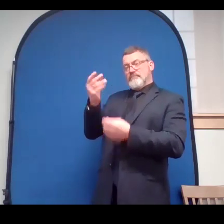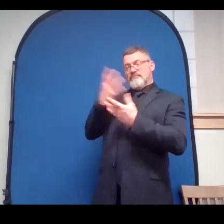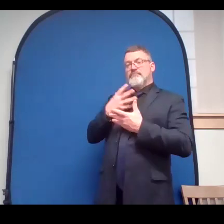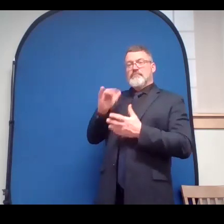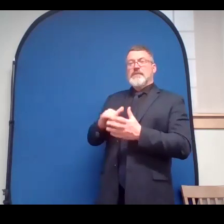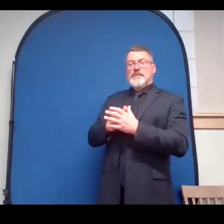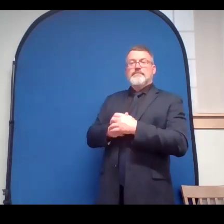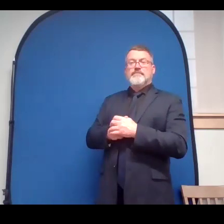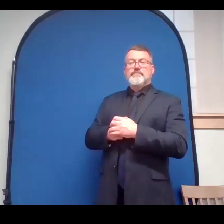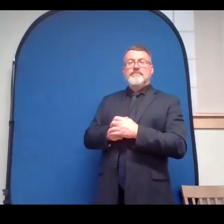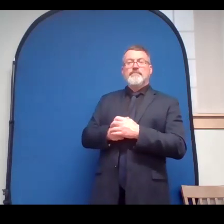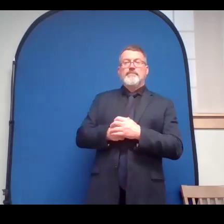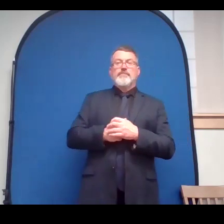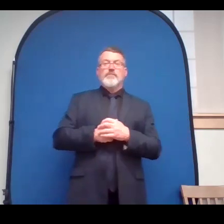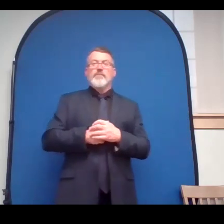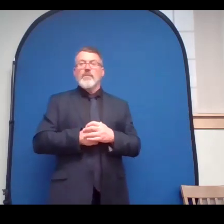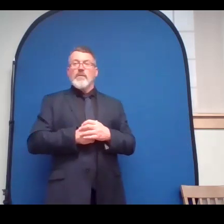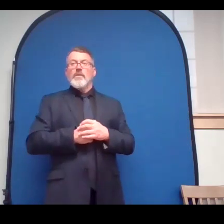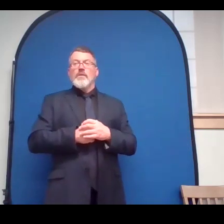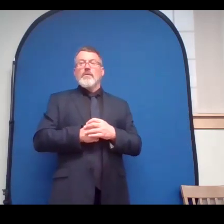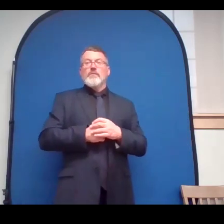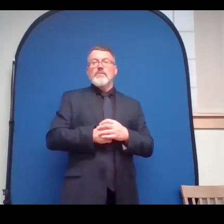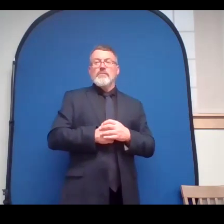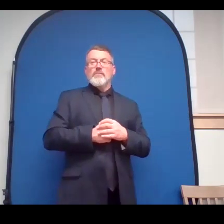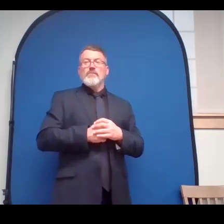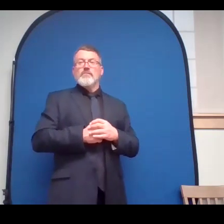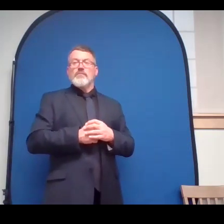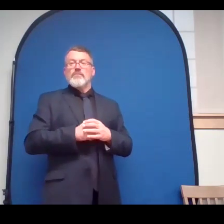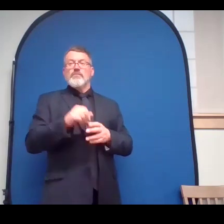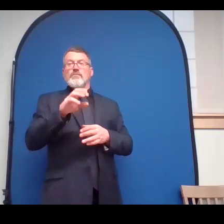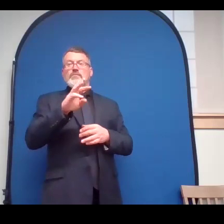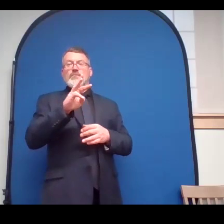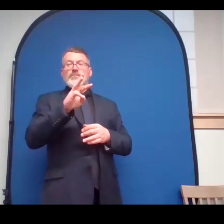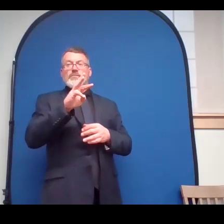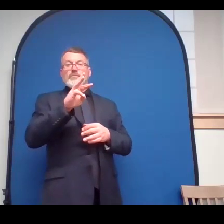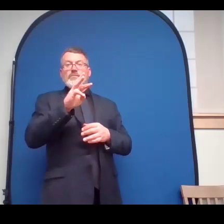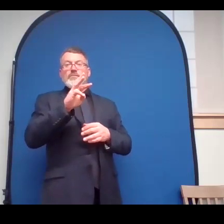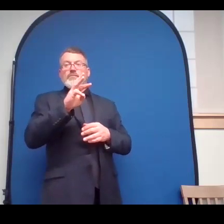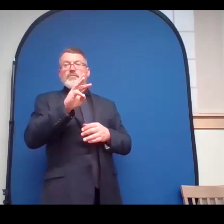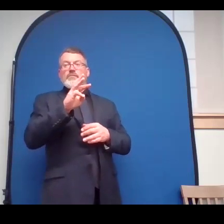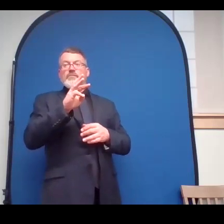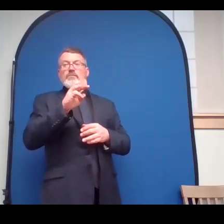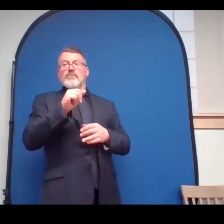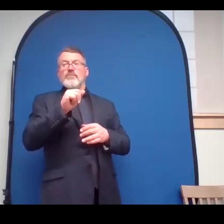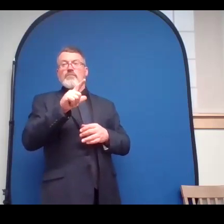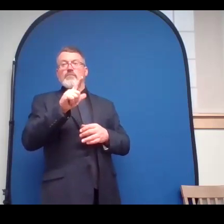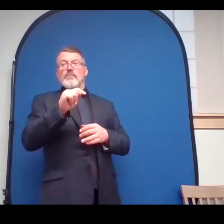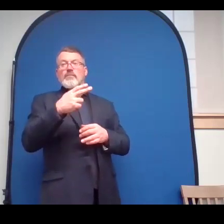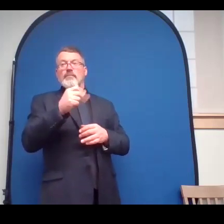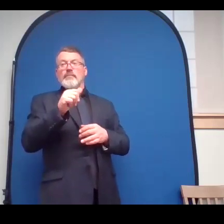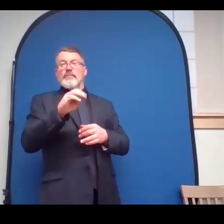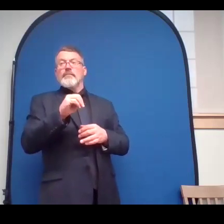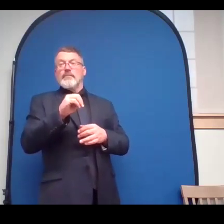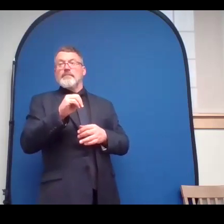of interpreters and reporters. So I'm going to suggest, unless there's objection, that